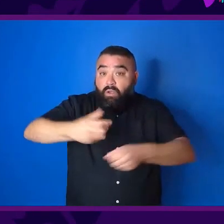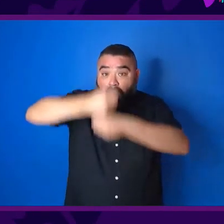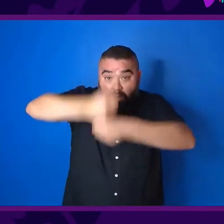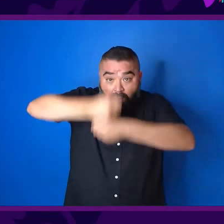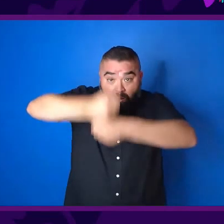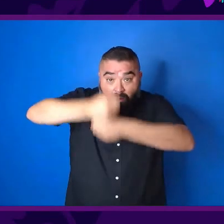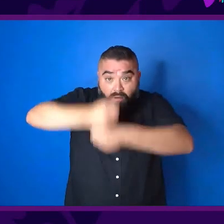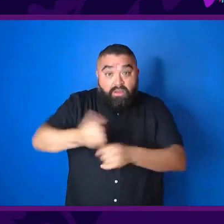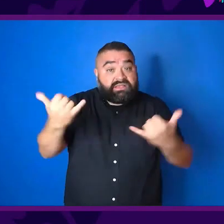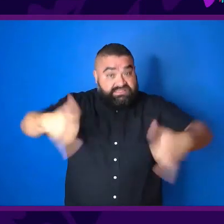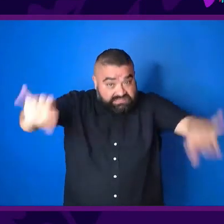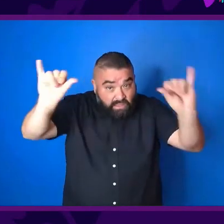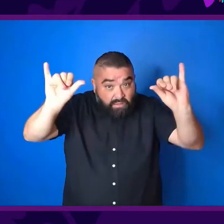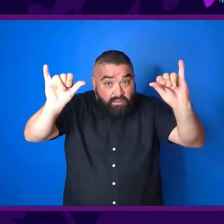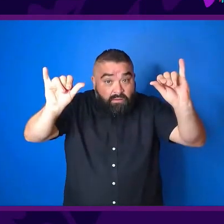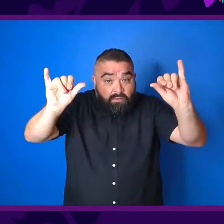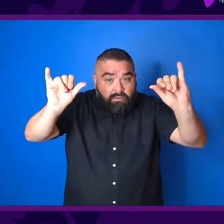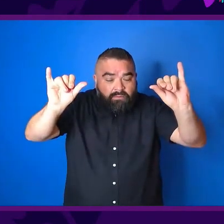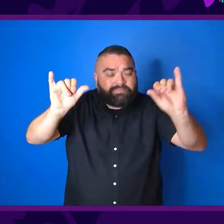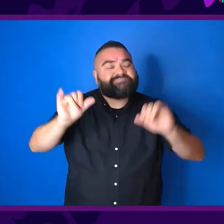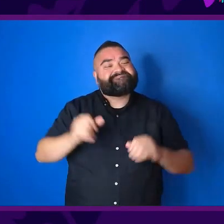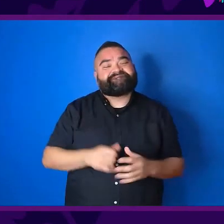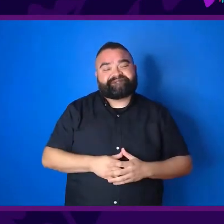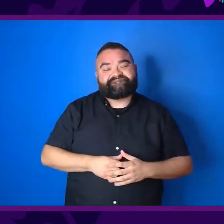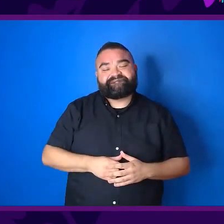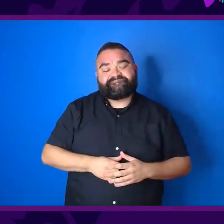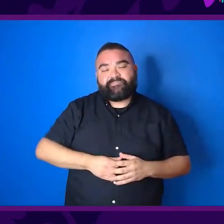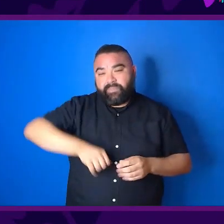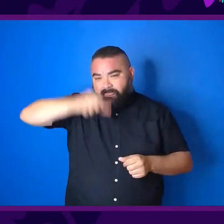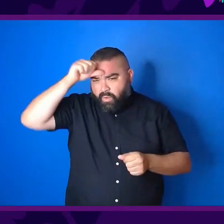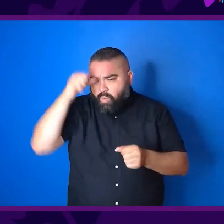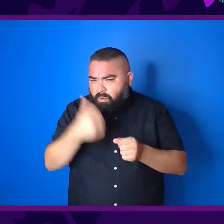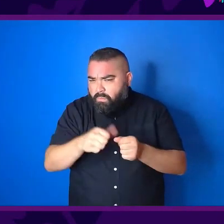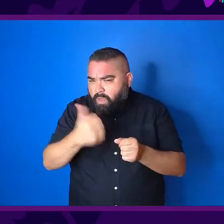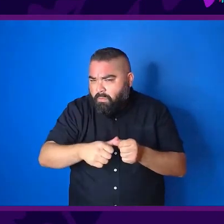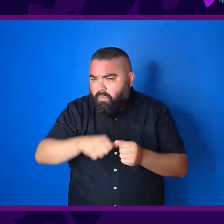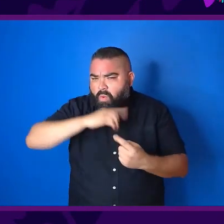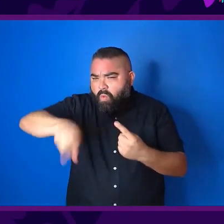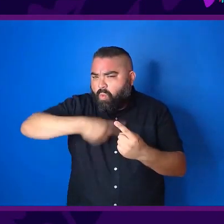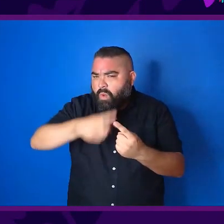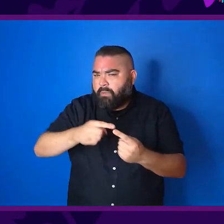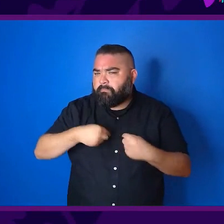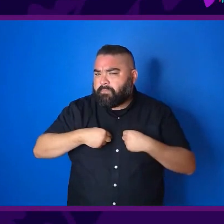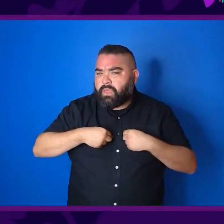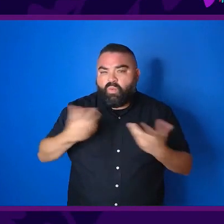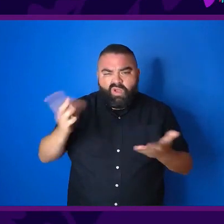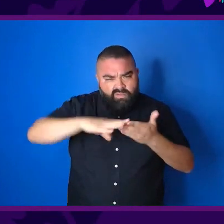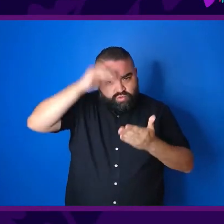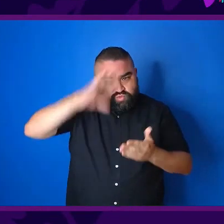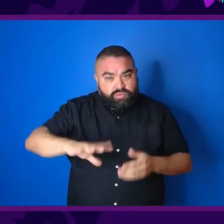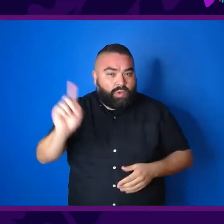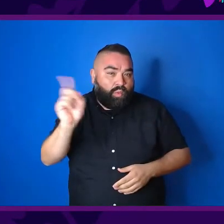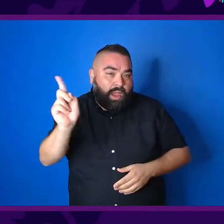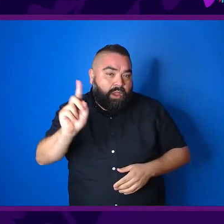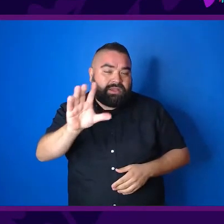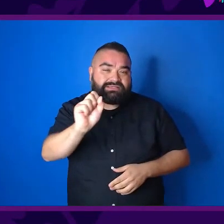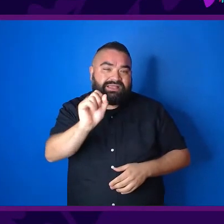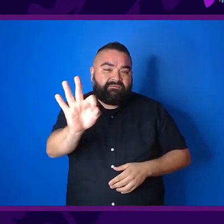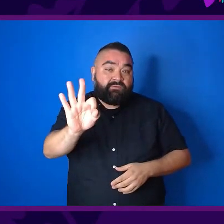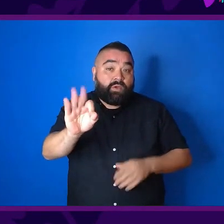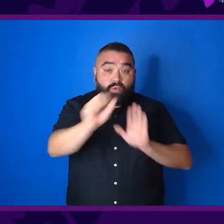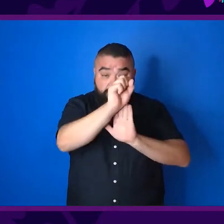And I remember as early as when I was a student at San Francisco State in